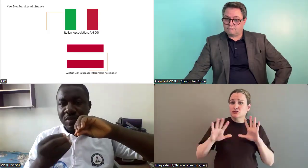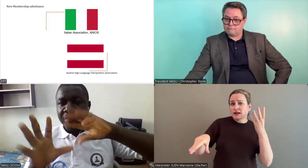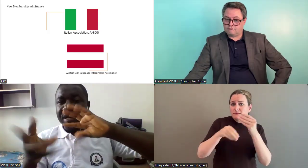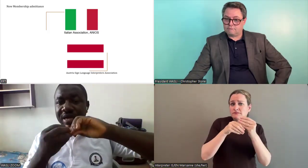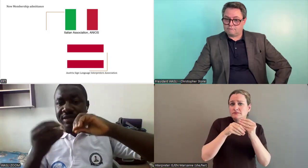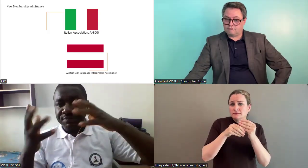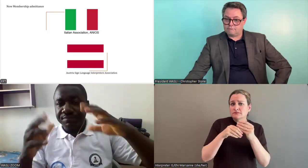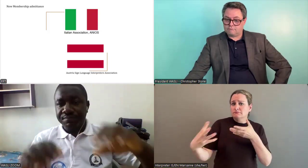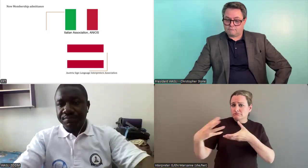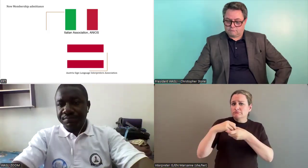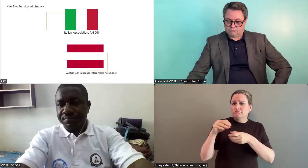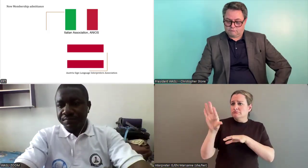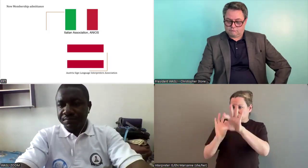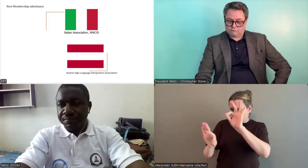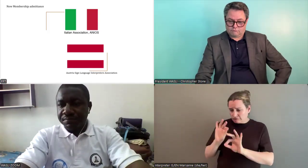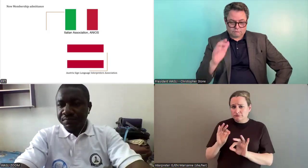They're added.